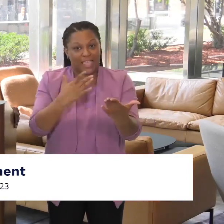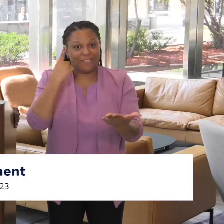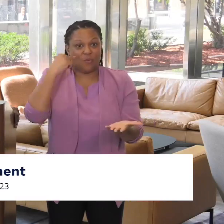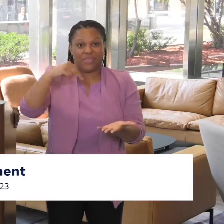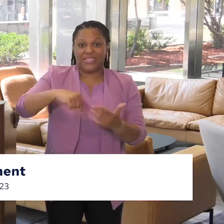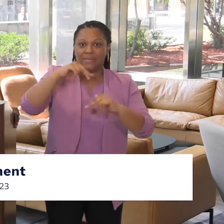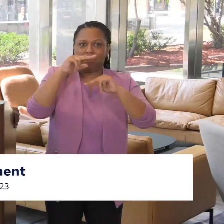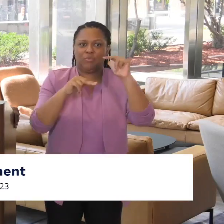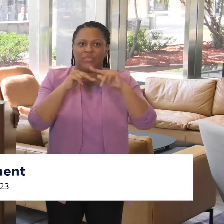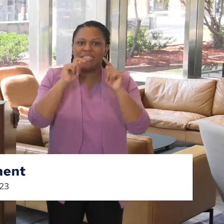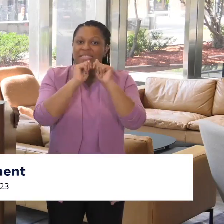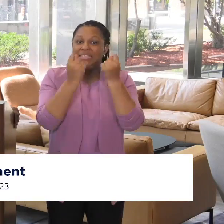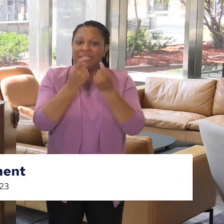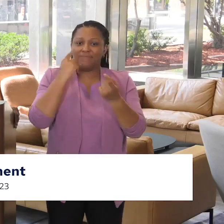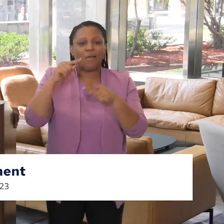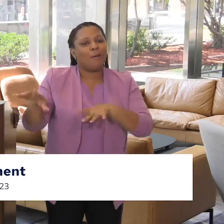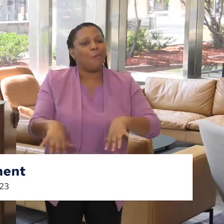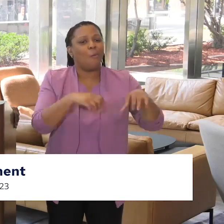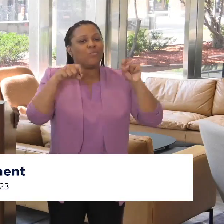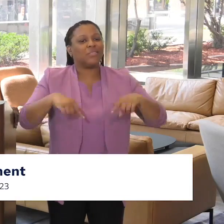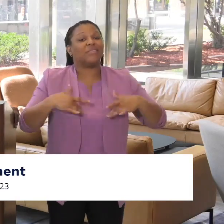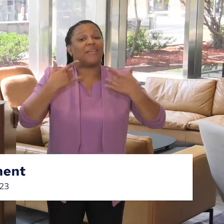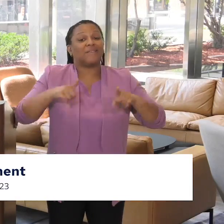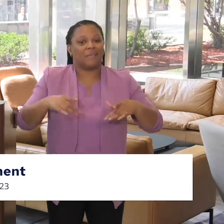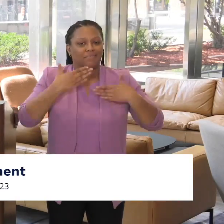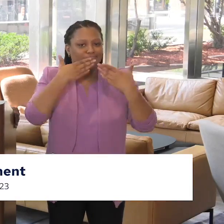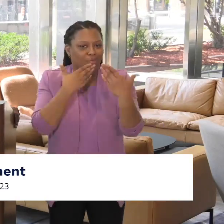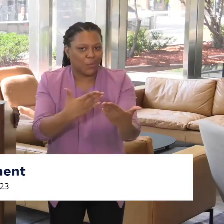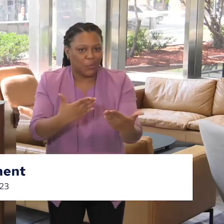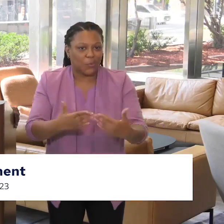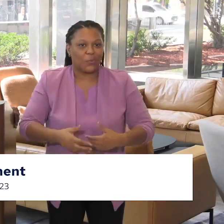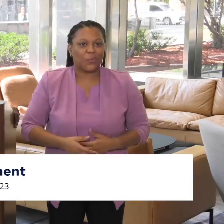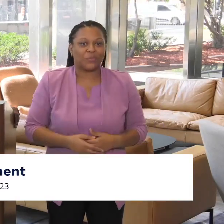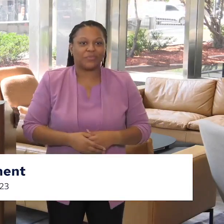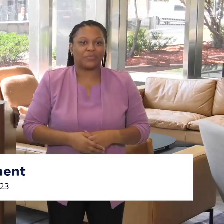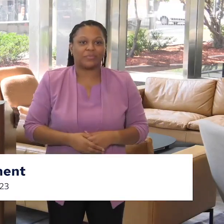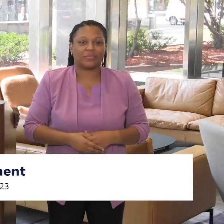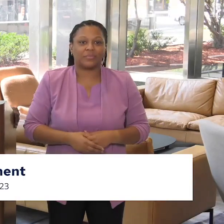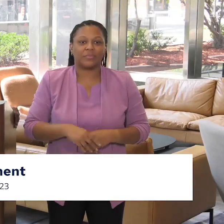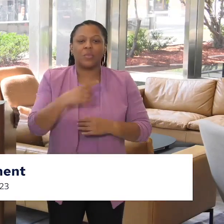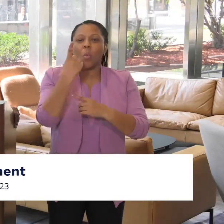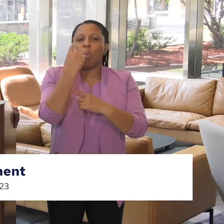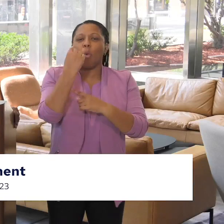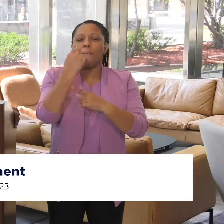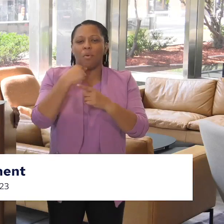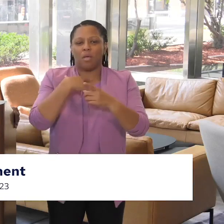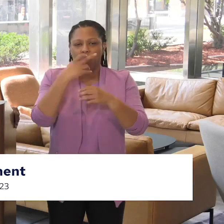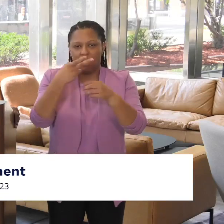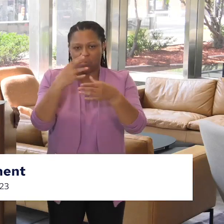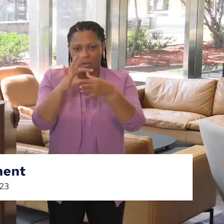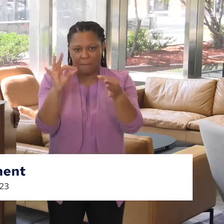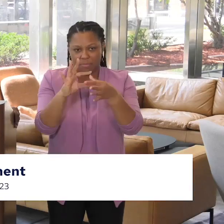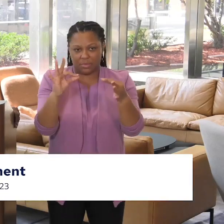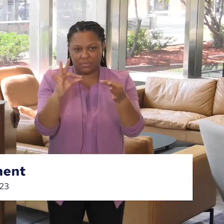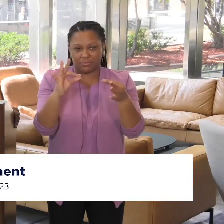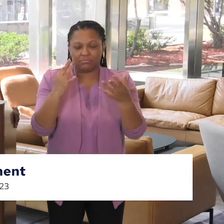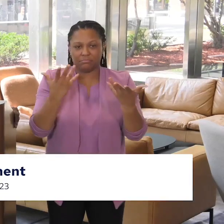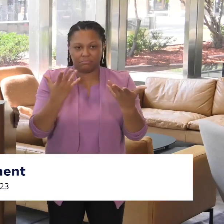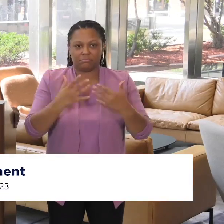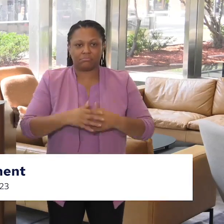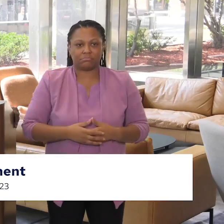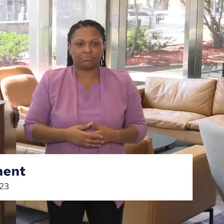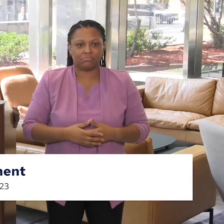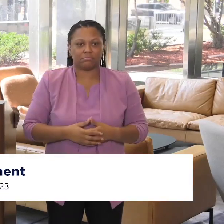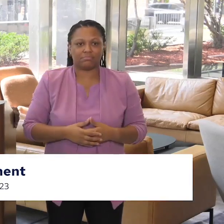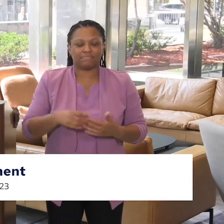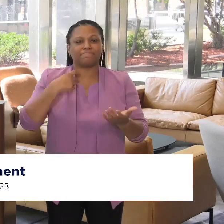here today. I want to appreciate that. And then the final thing I'll say, it's, you know, looming over us.